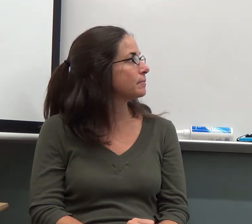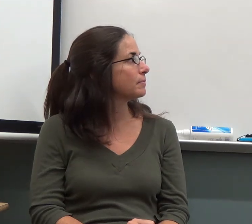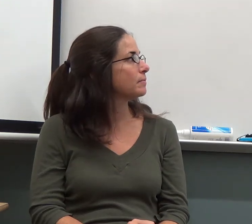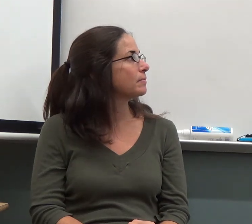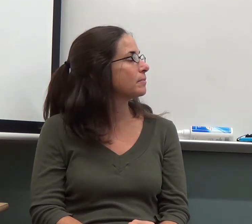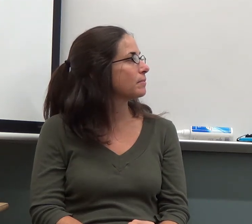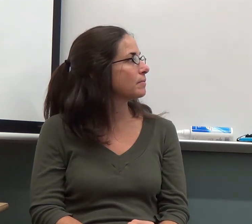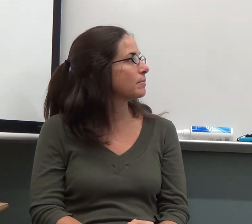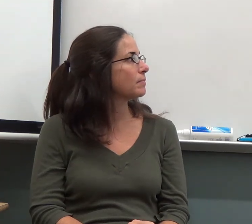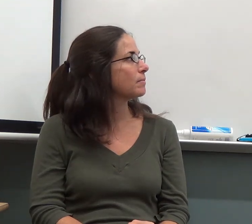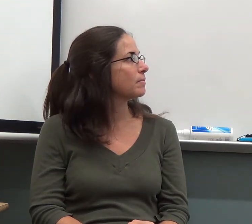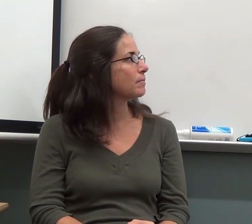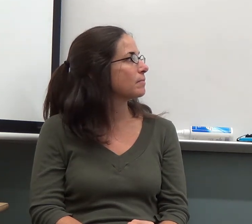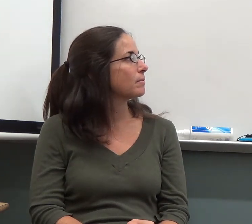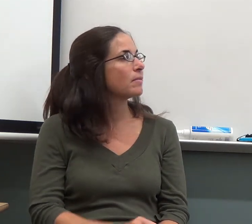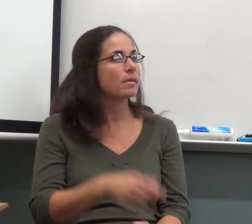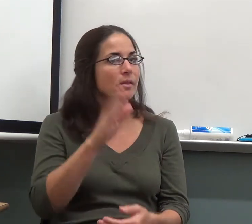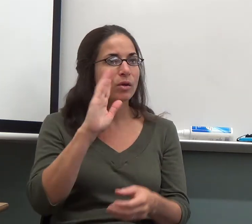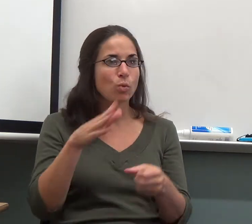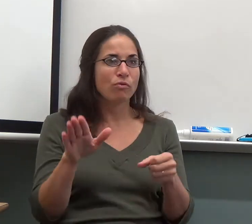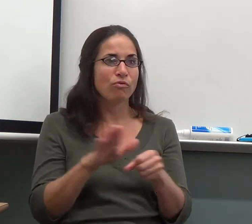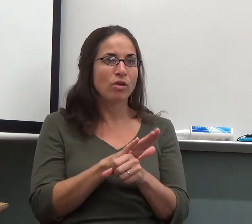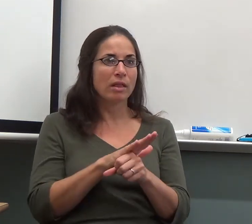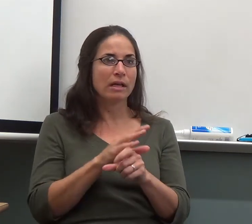fully explains that point.